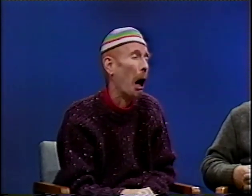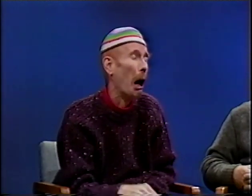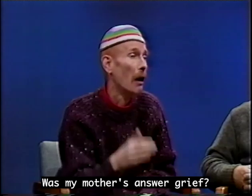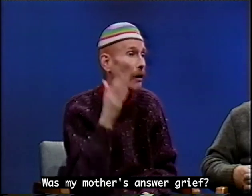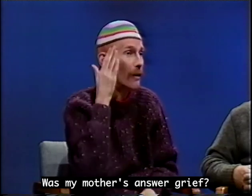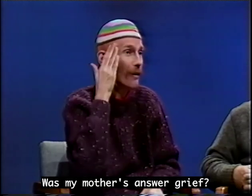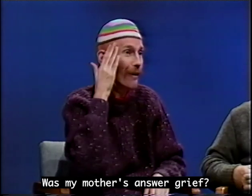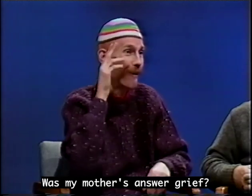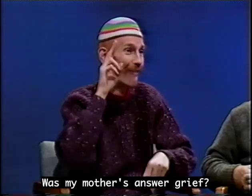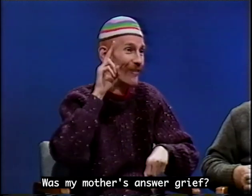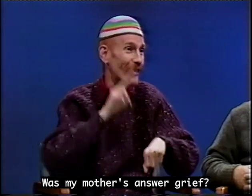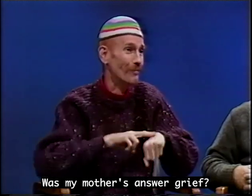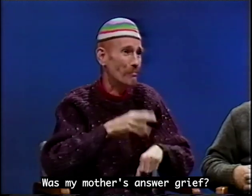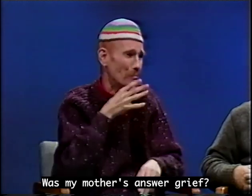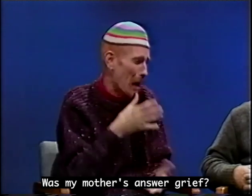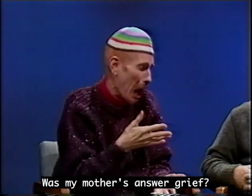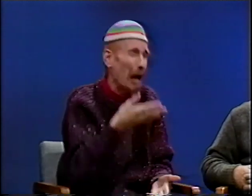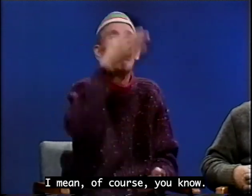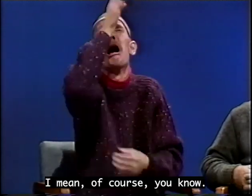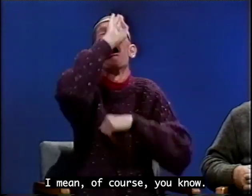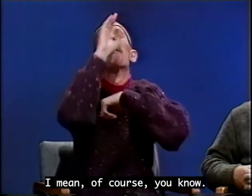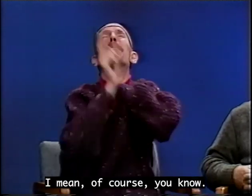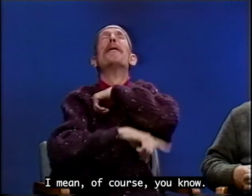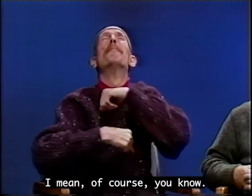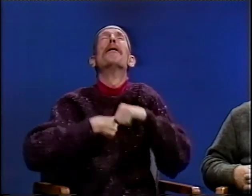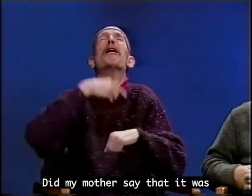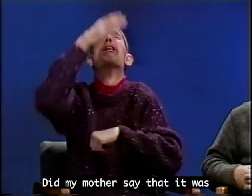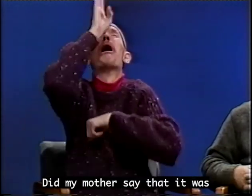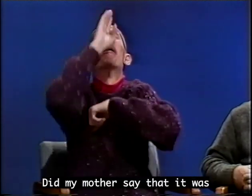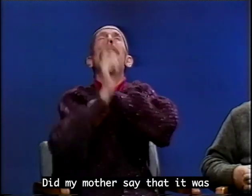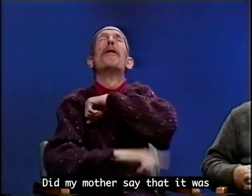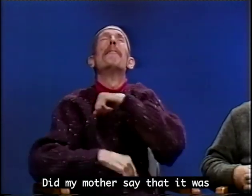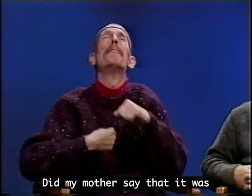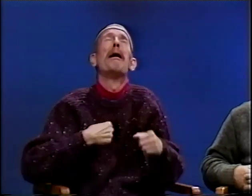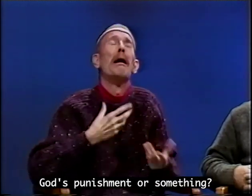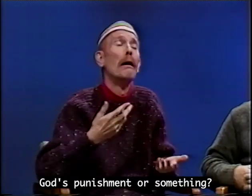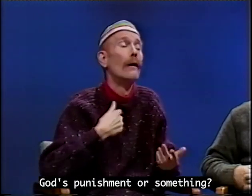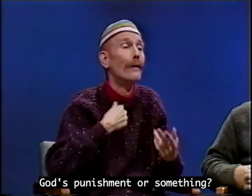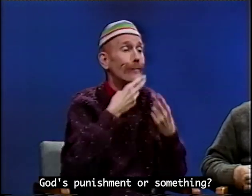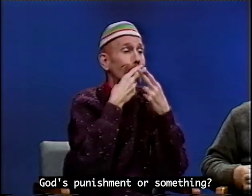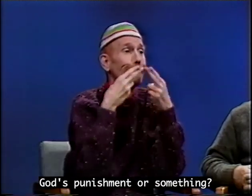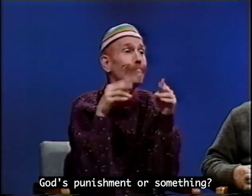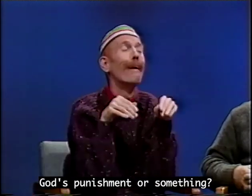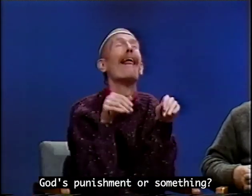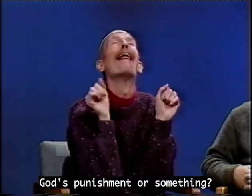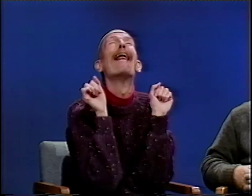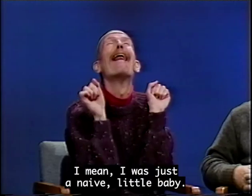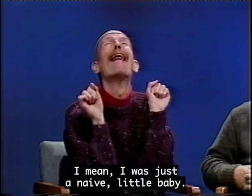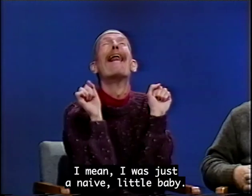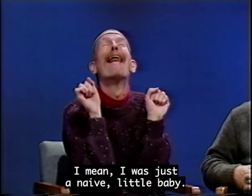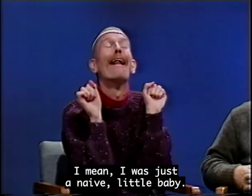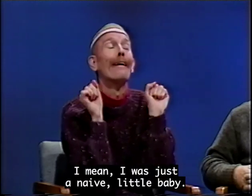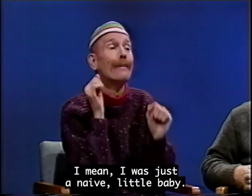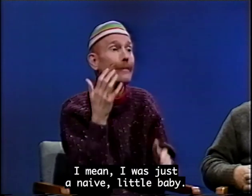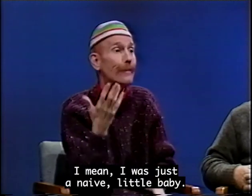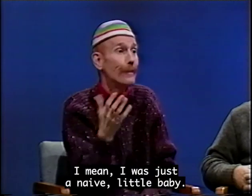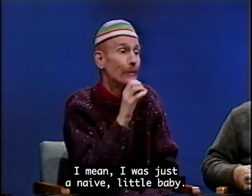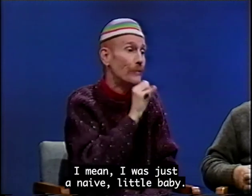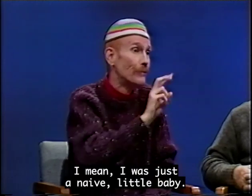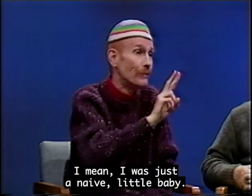Was my mother's answer grief? I mean, of course, you know. Did my mother say that it was God's punishment or something? I mean, I was just a naive little baby.